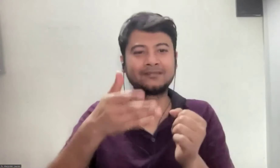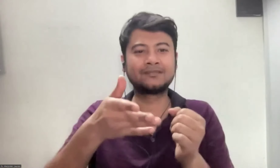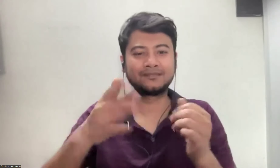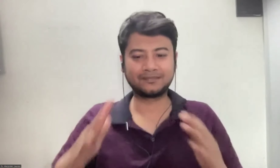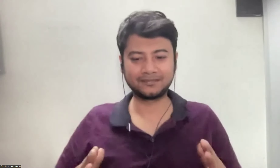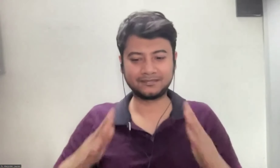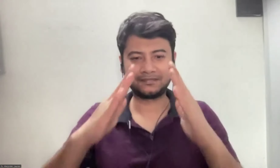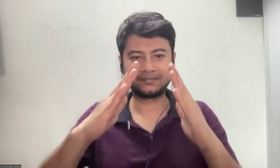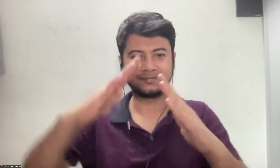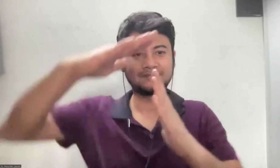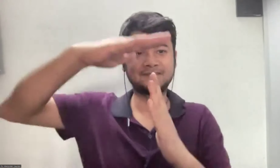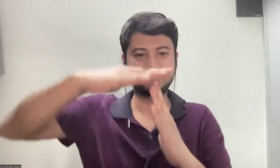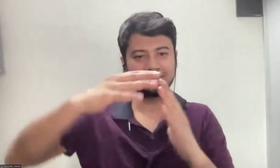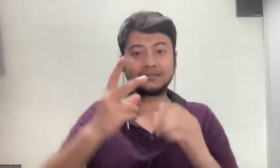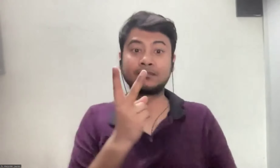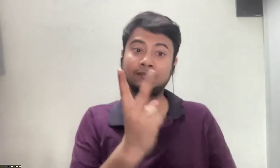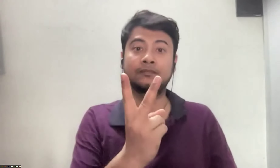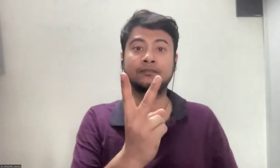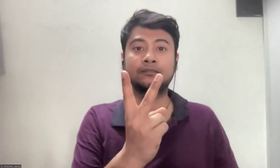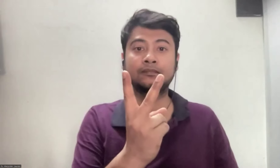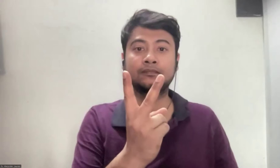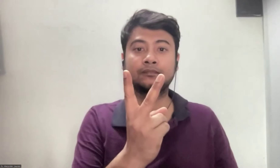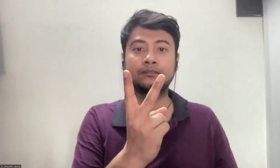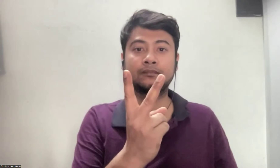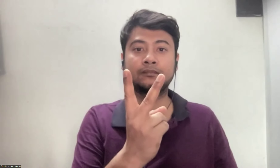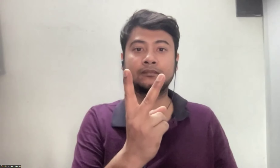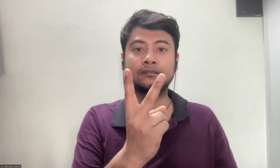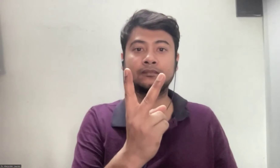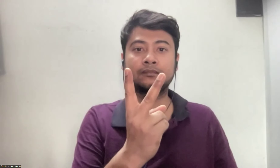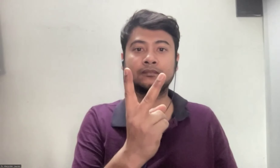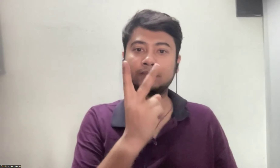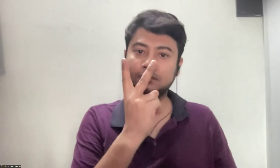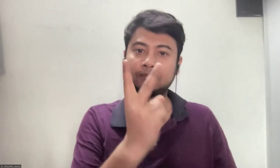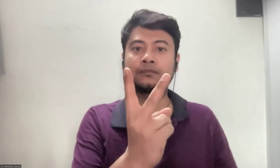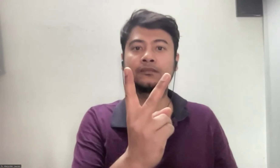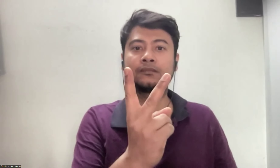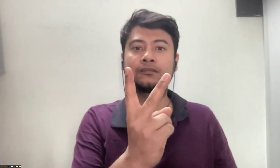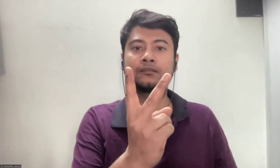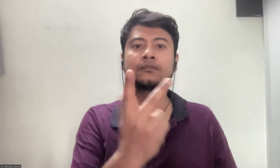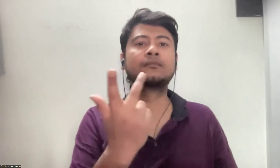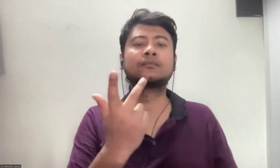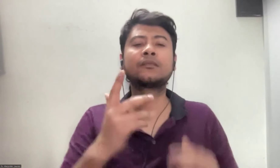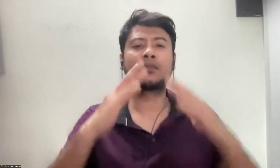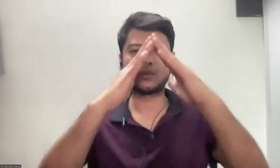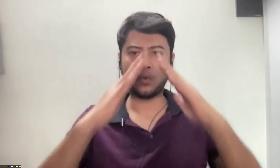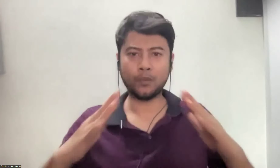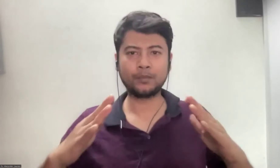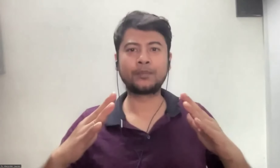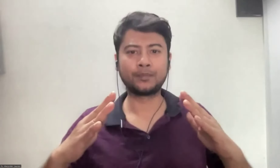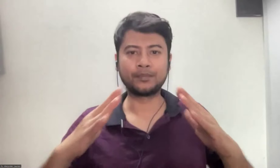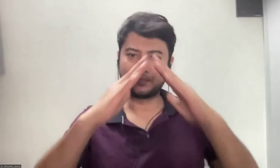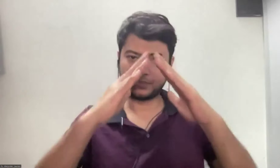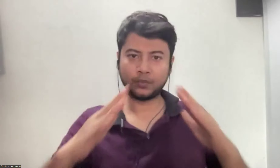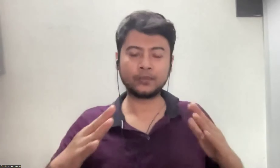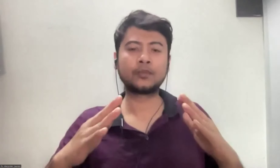So suppose you have this tulsi in your balcony and you've kept it on the wall. So, I mean,